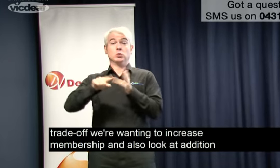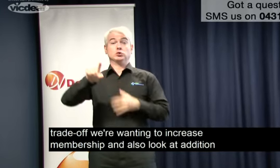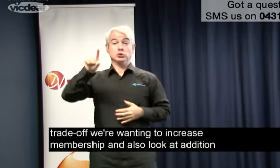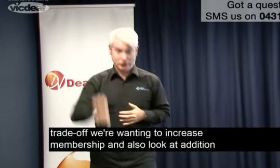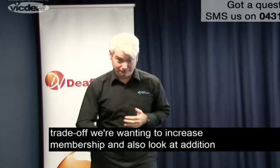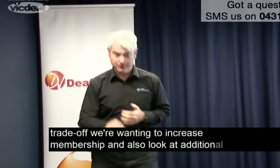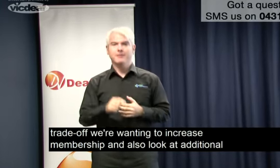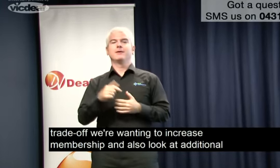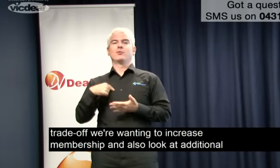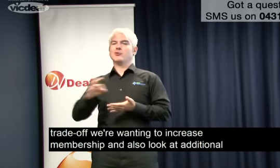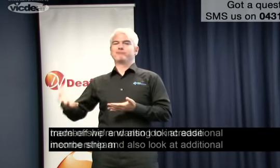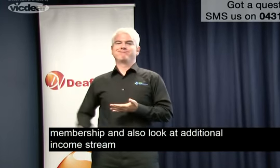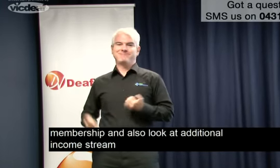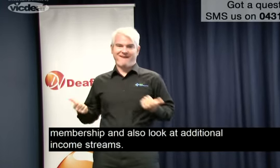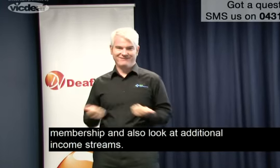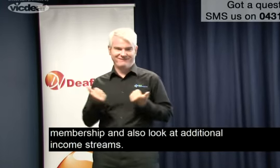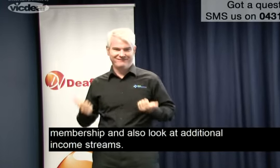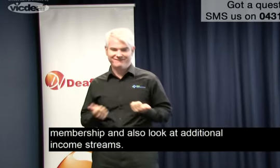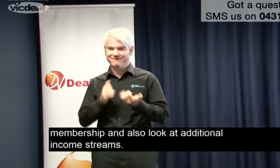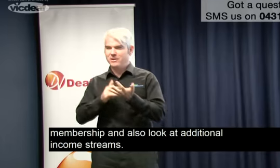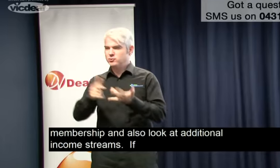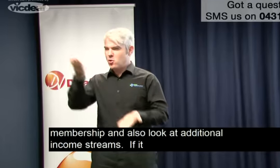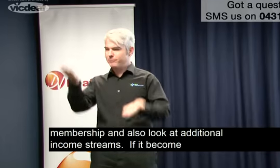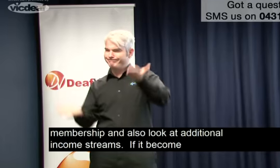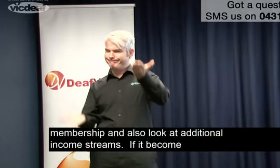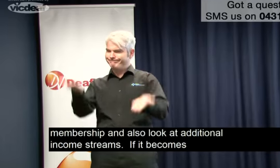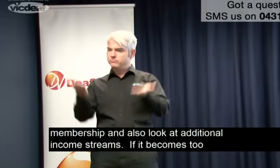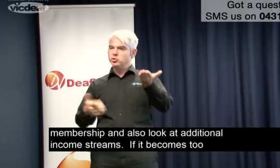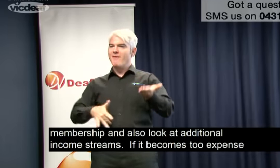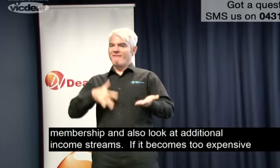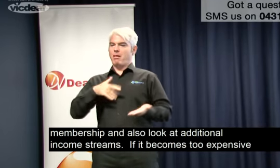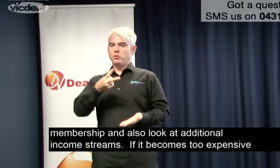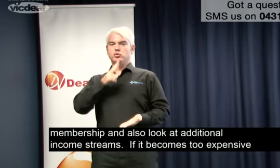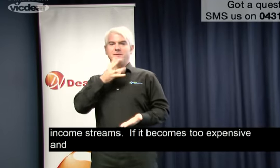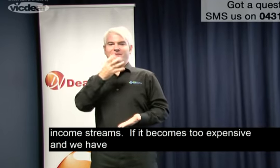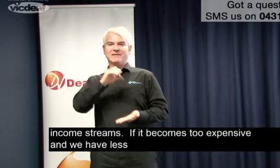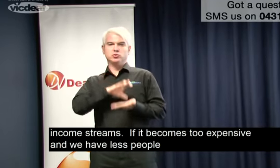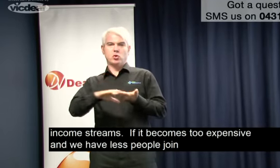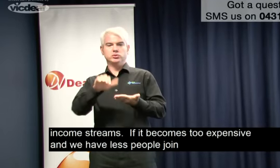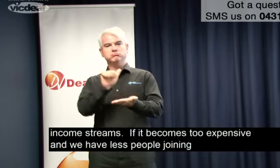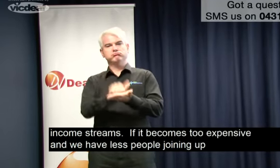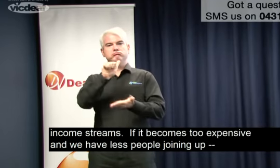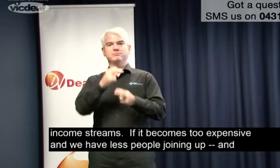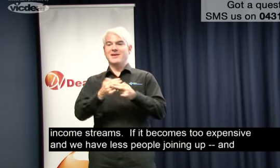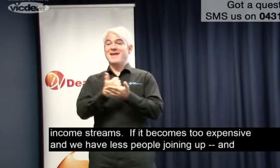too expensive, we have less people joining up, and then if we have a cheaper amount offered, then we're